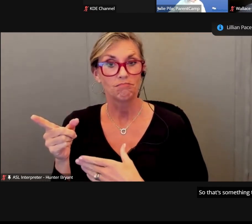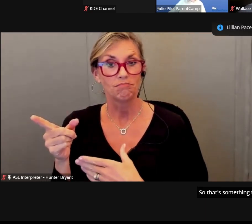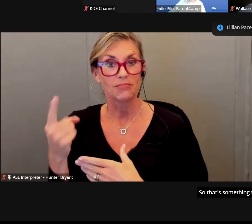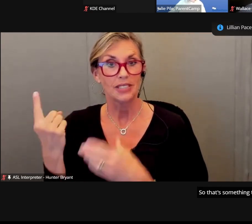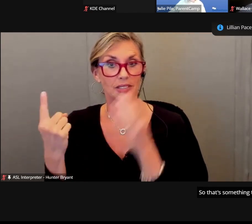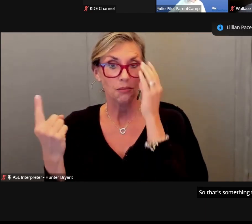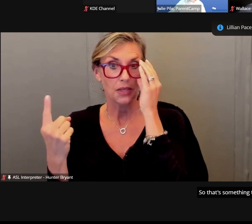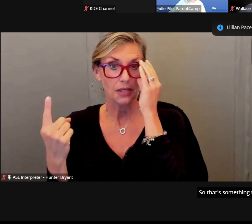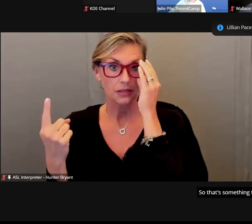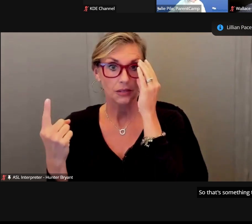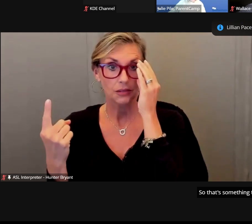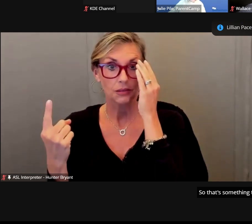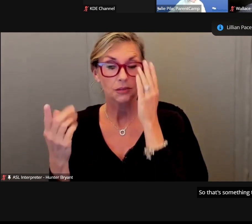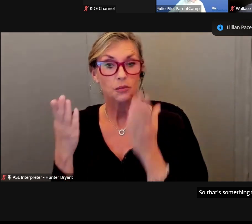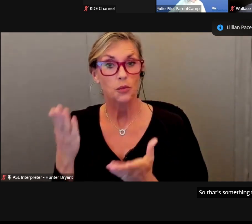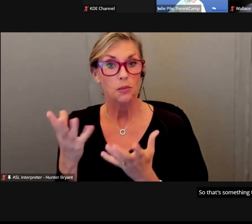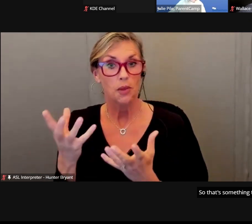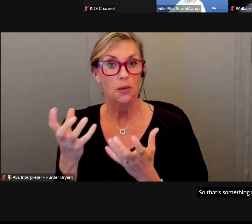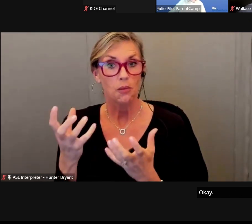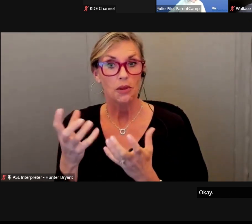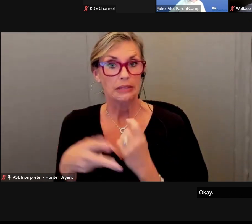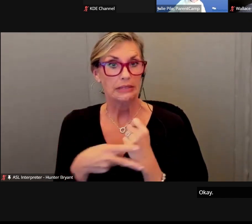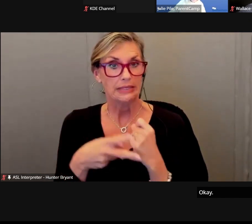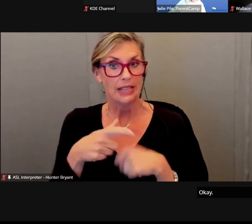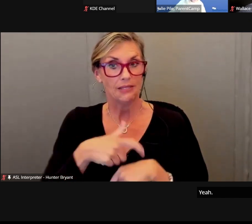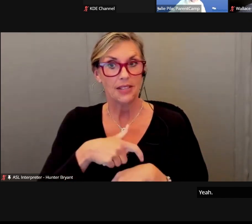we may want to save some time for.